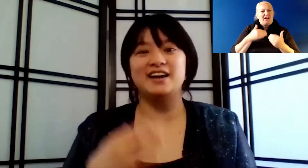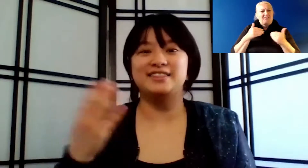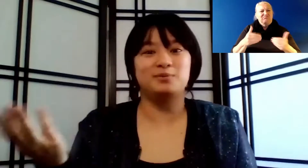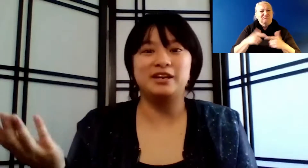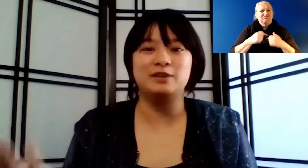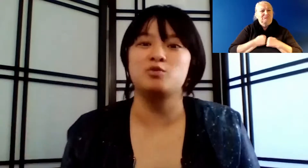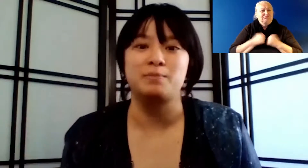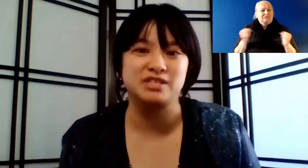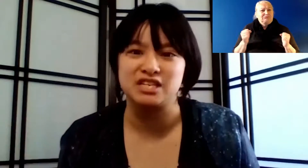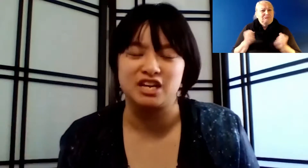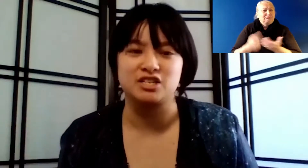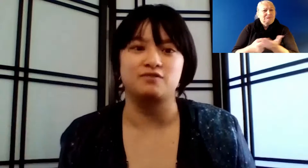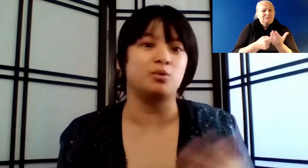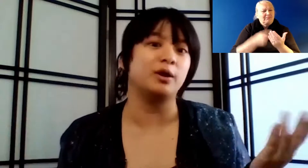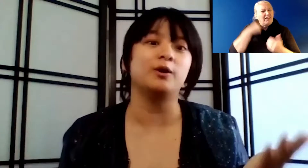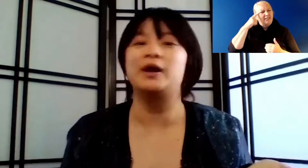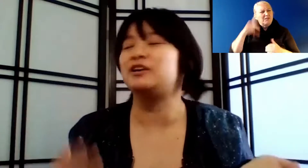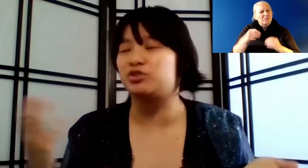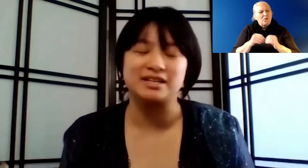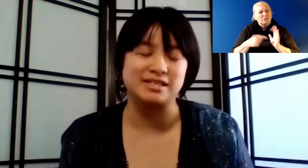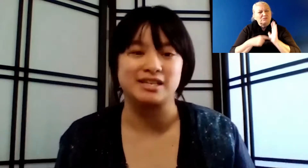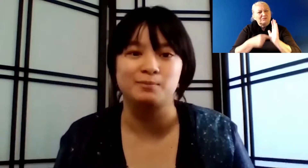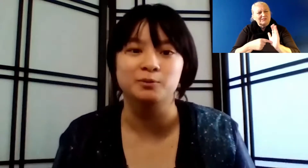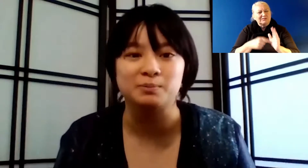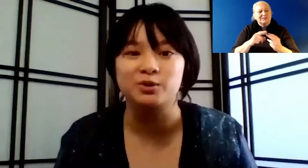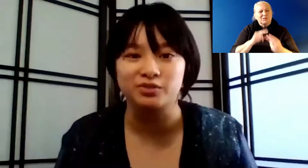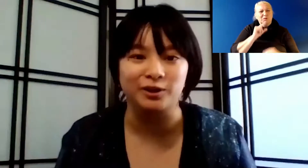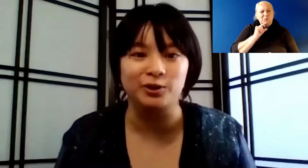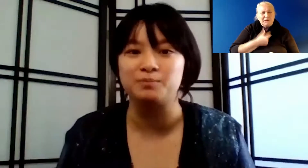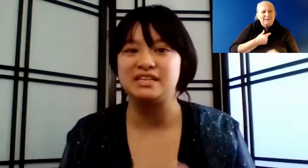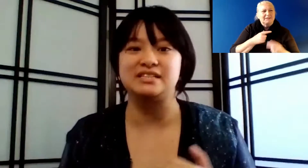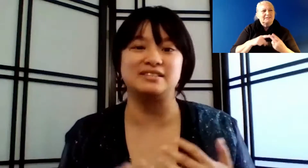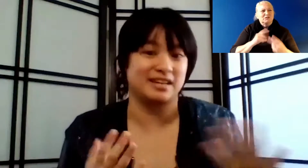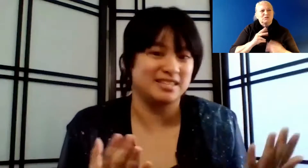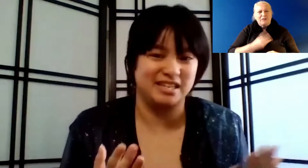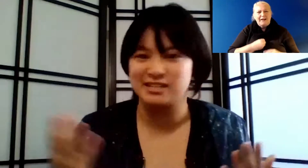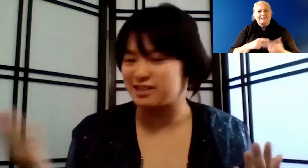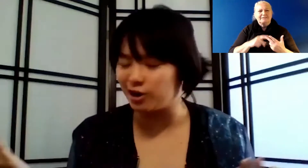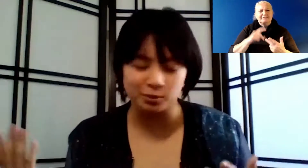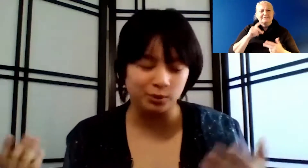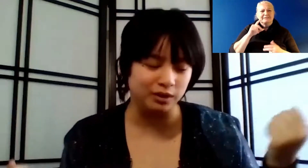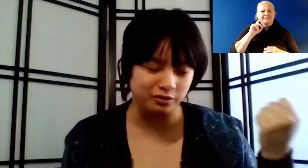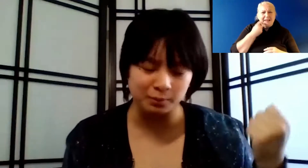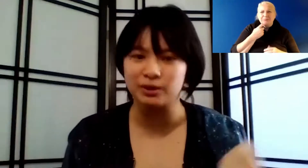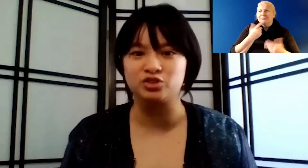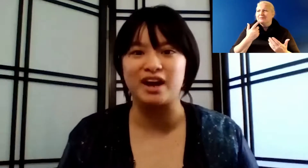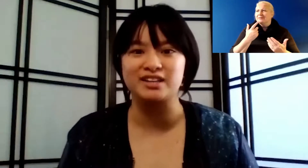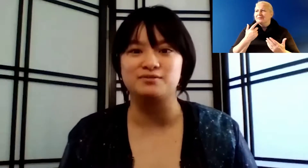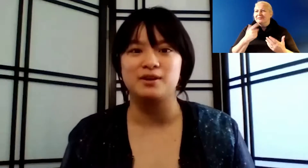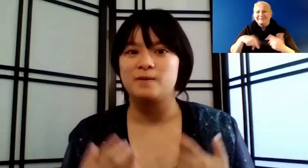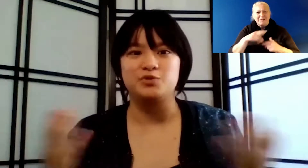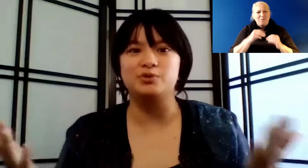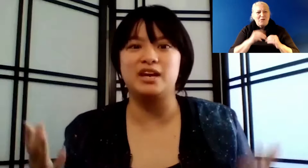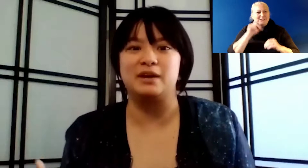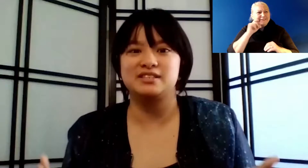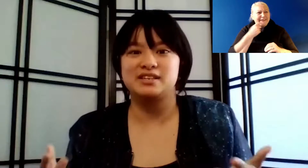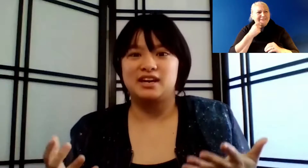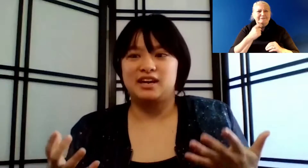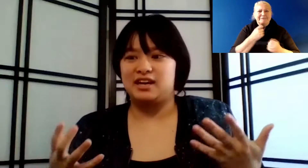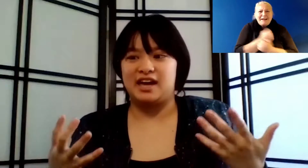think we need more representation of queer and trans disabled people of color being sexy, desirable, lovable, attractive, you name it.